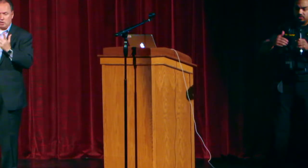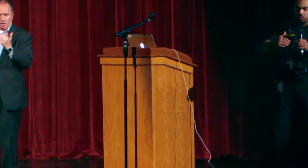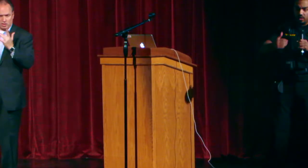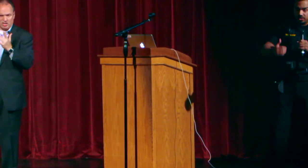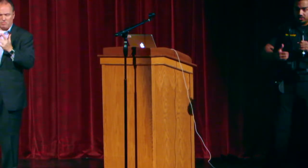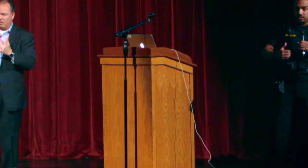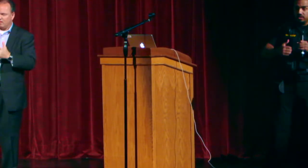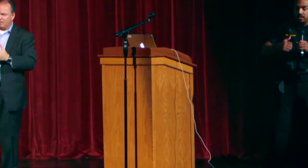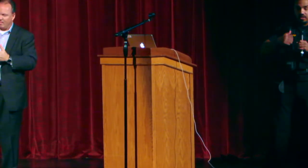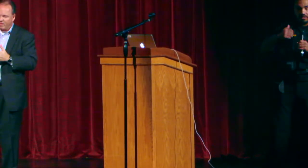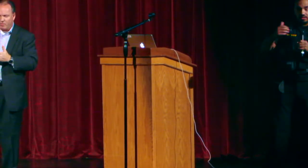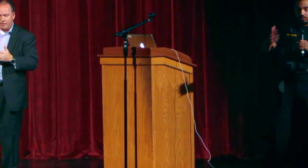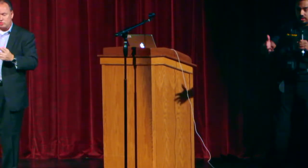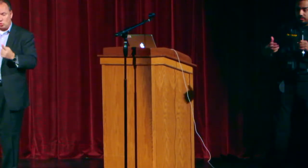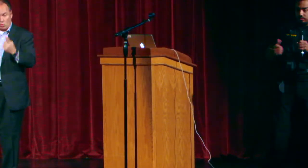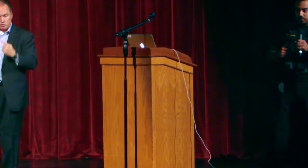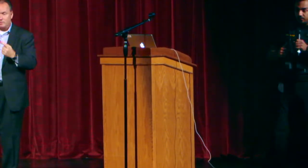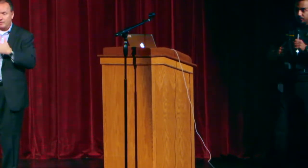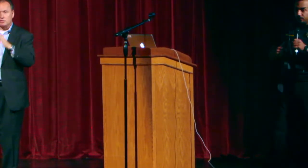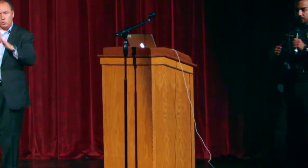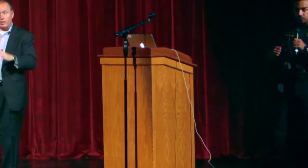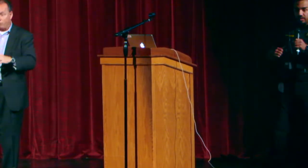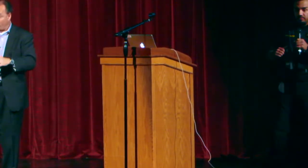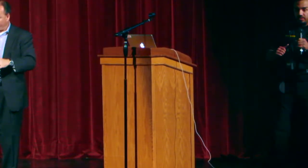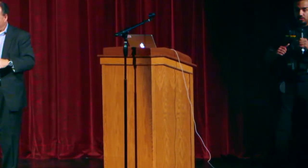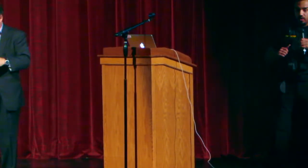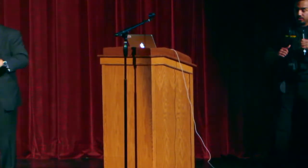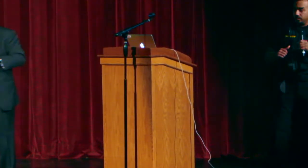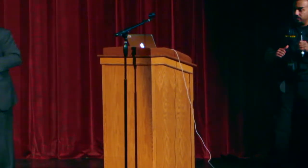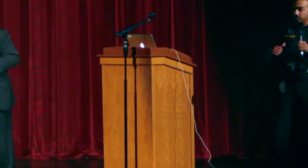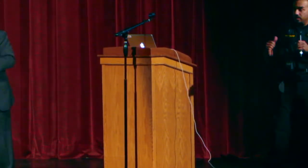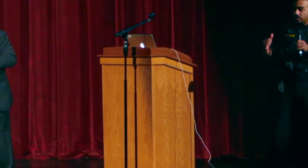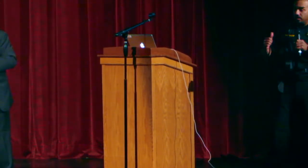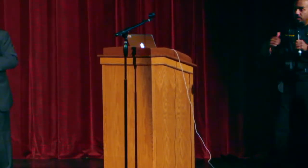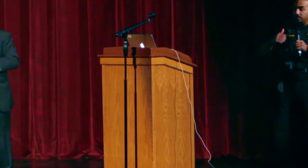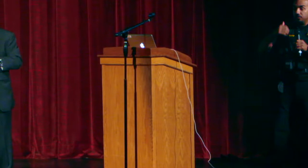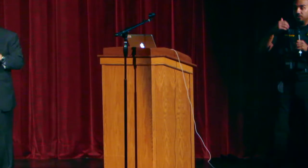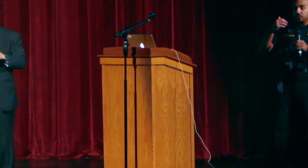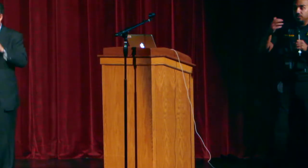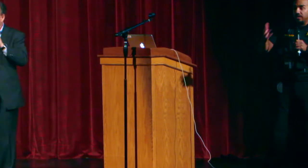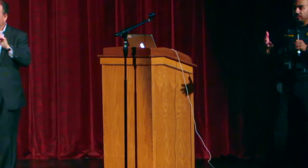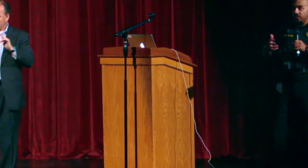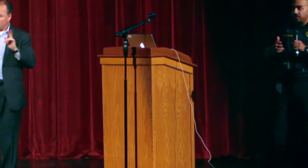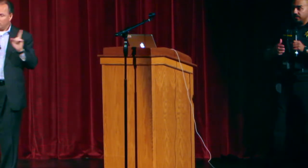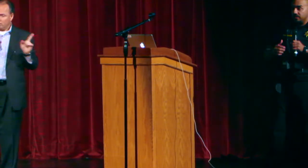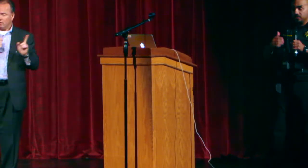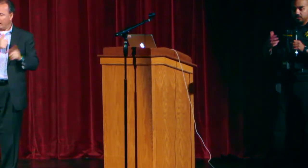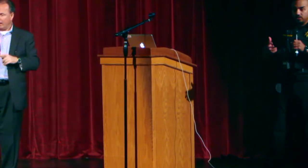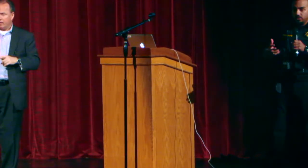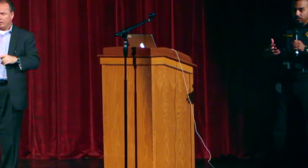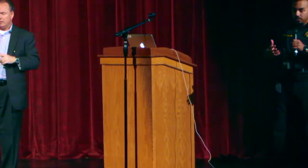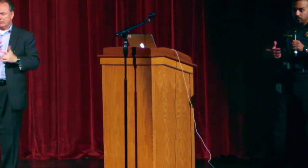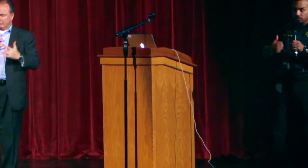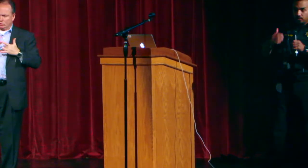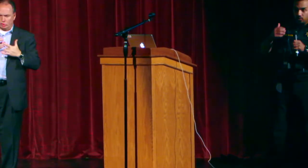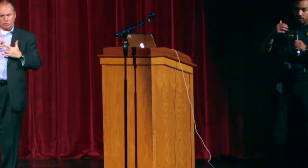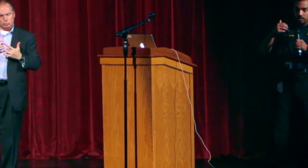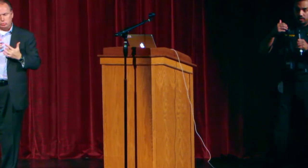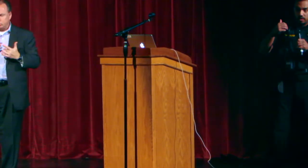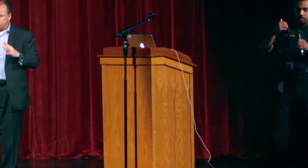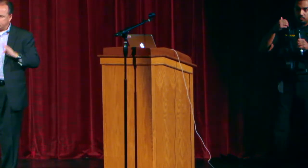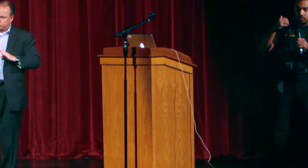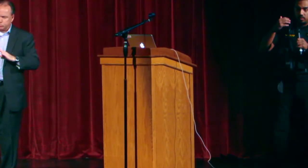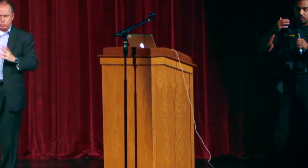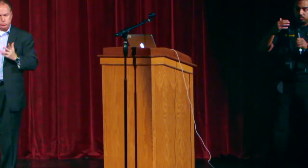little things or questions, and that's great. So if you feel you have any questions, if you feel you have anything that's concerning you